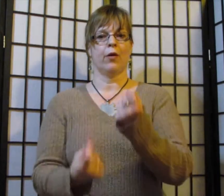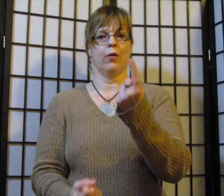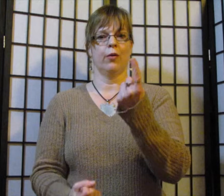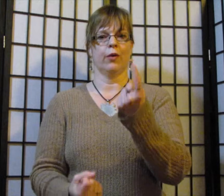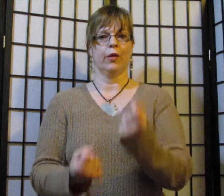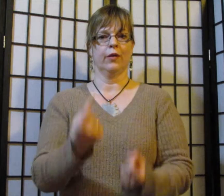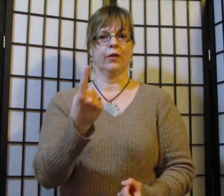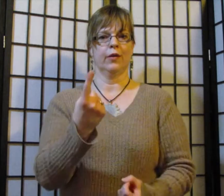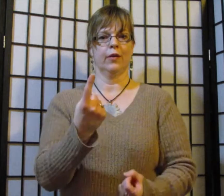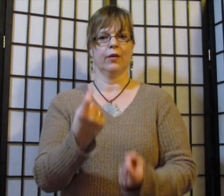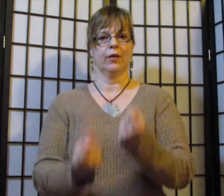Popcorn.